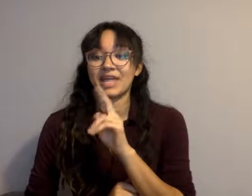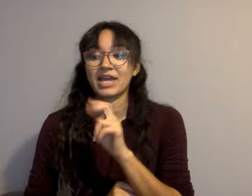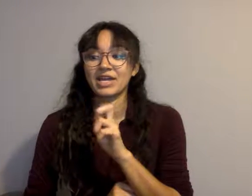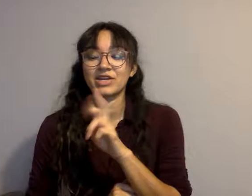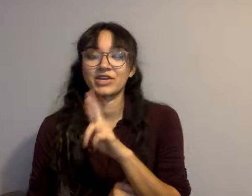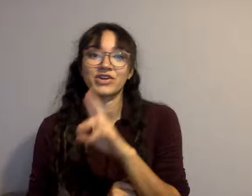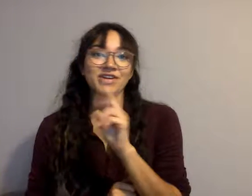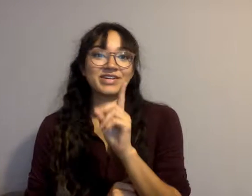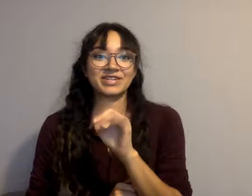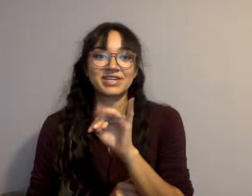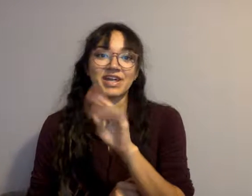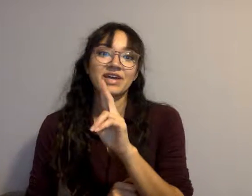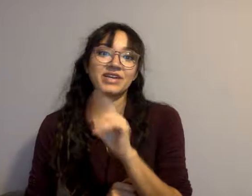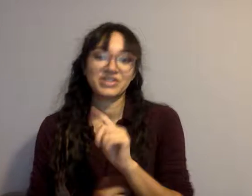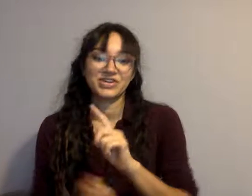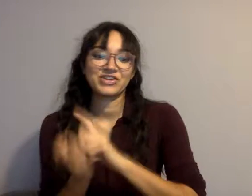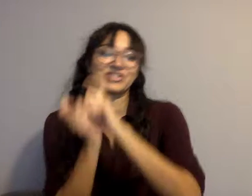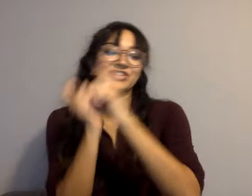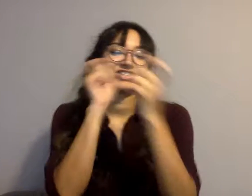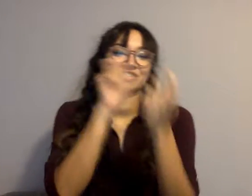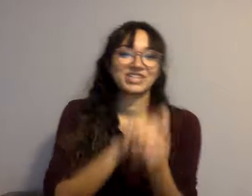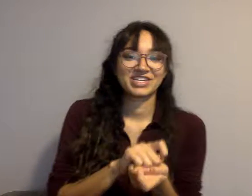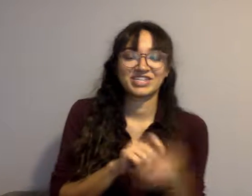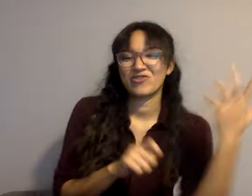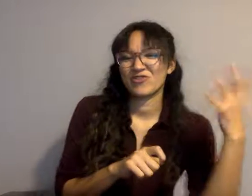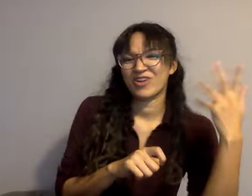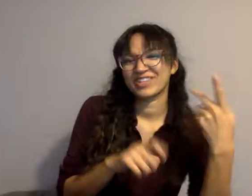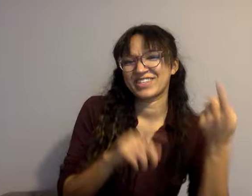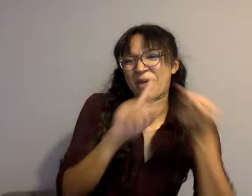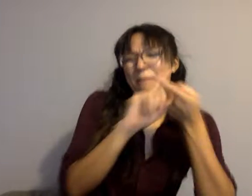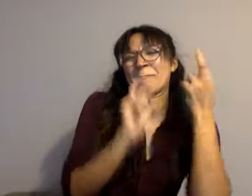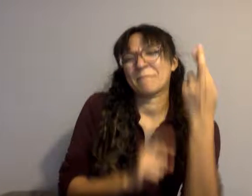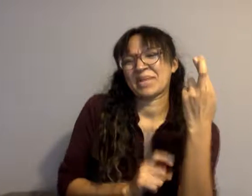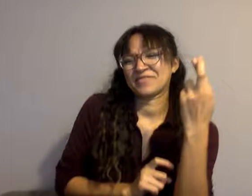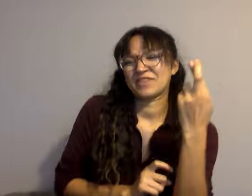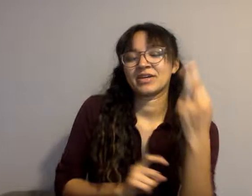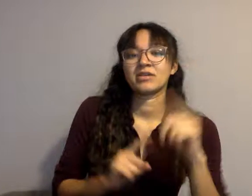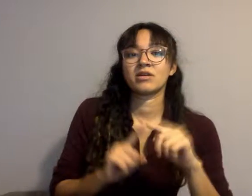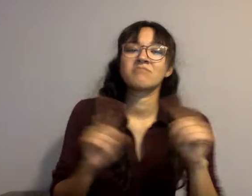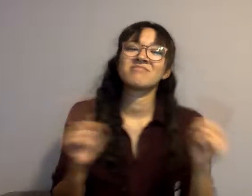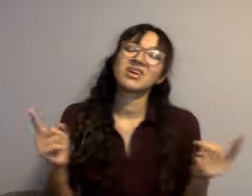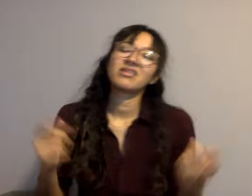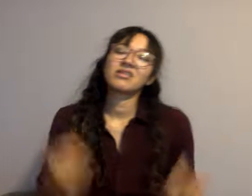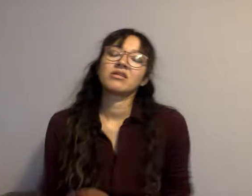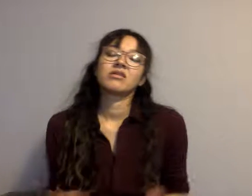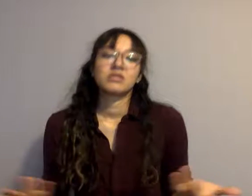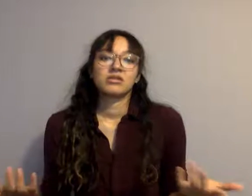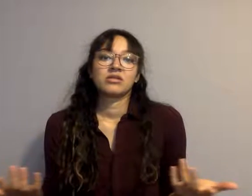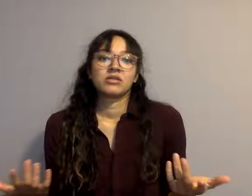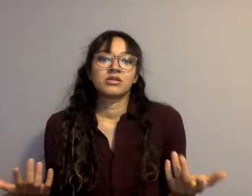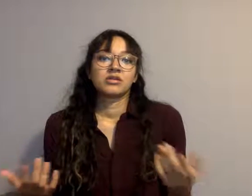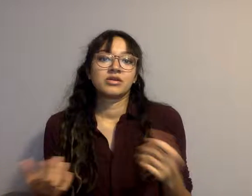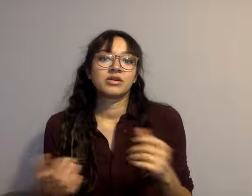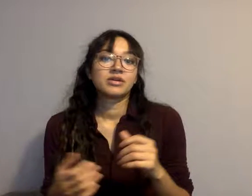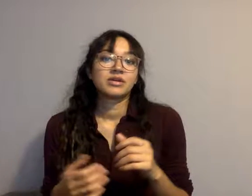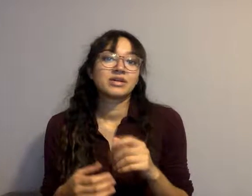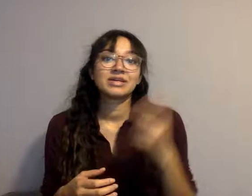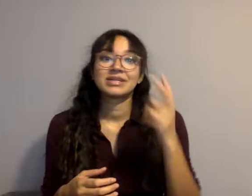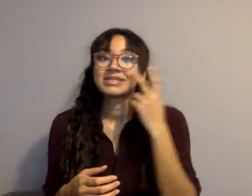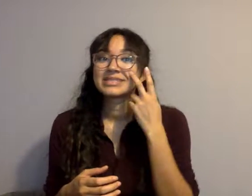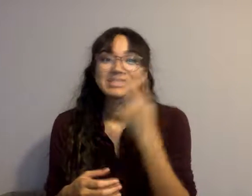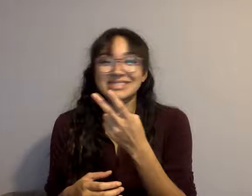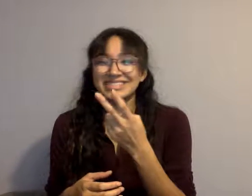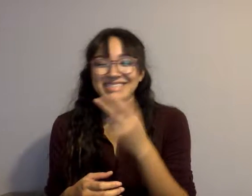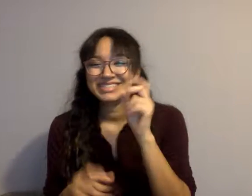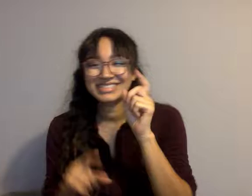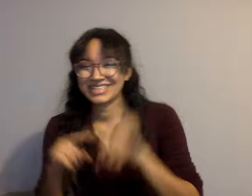best friend in no time. But instead, I remained a glorified piece of furniture that you could only recognize from the back of my head.